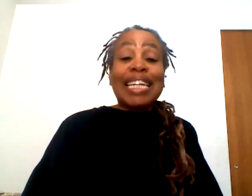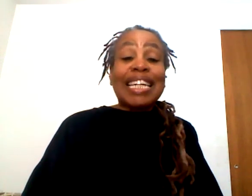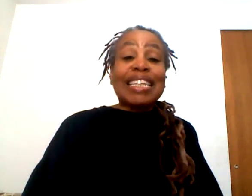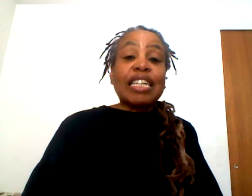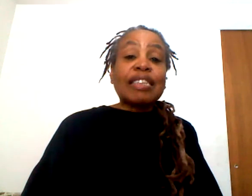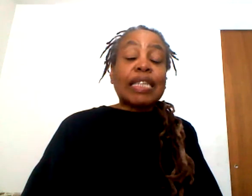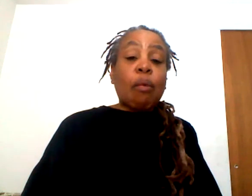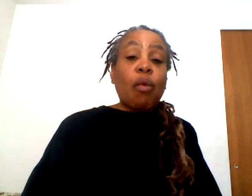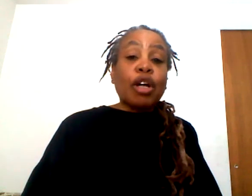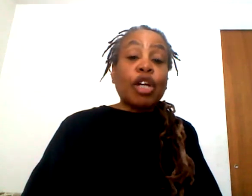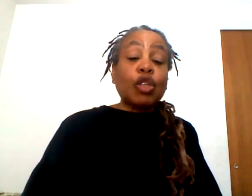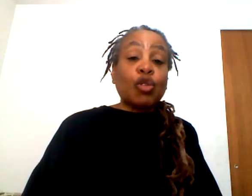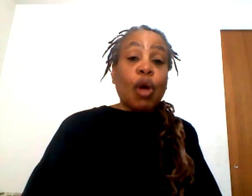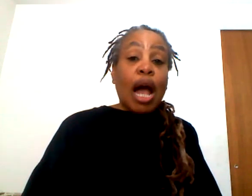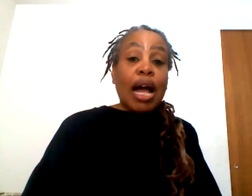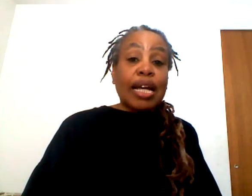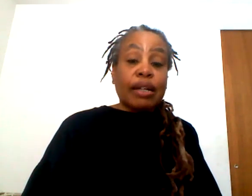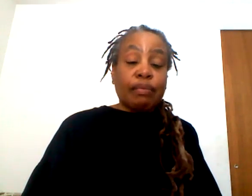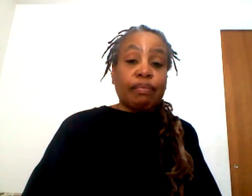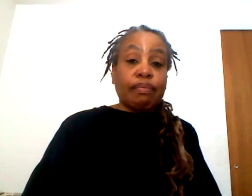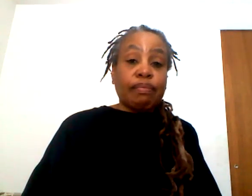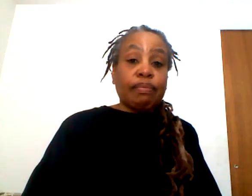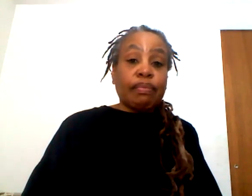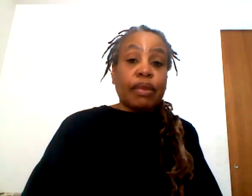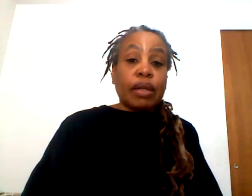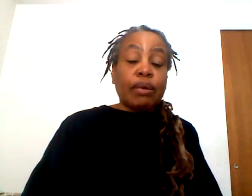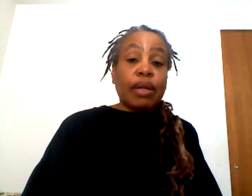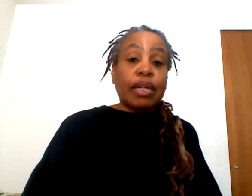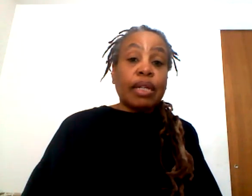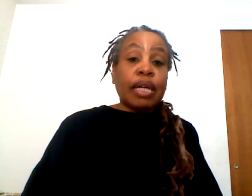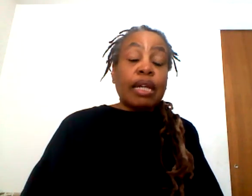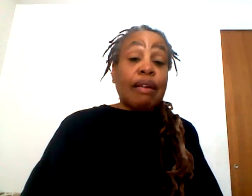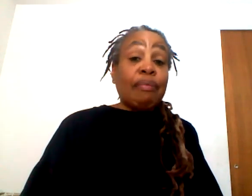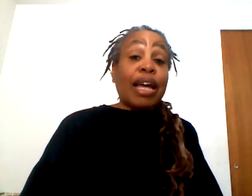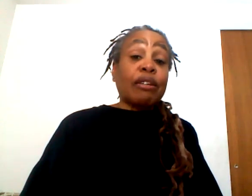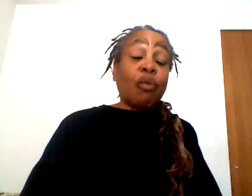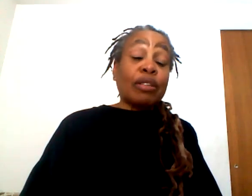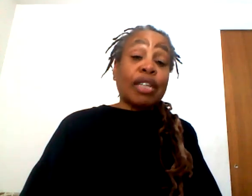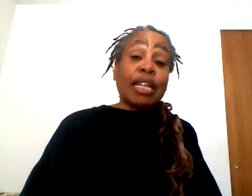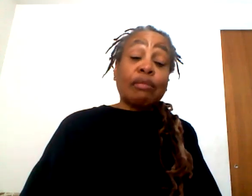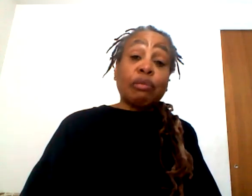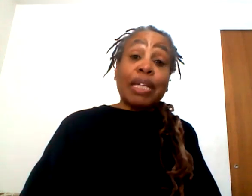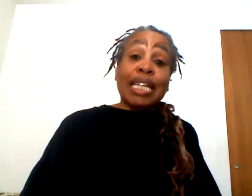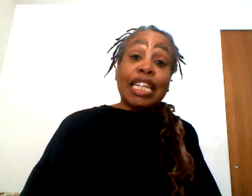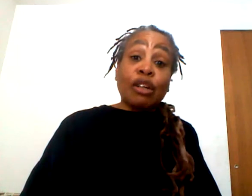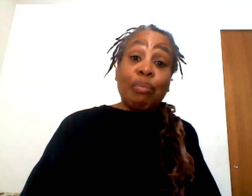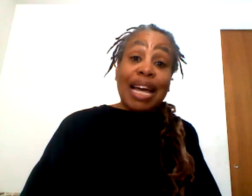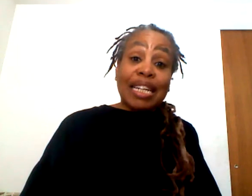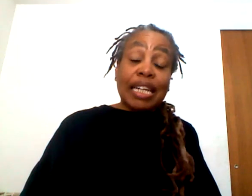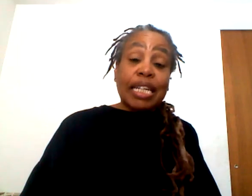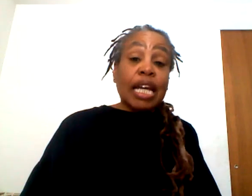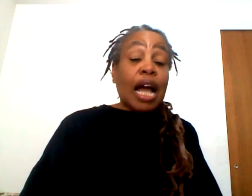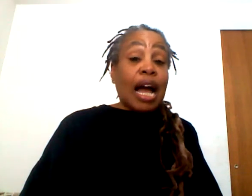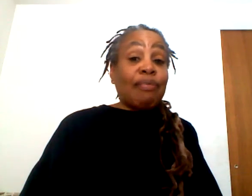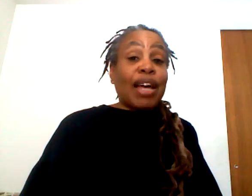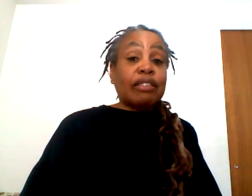bleed someone dry. Right? Now I'm speaking idiomatically. I'm not